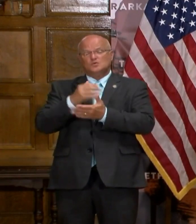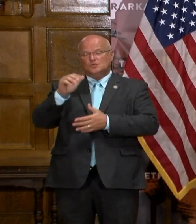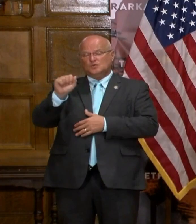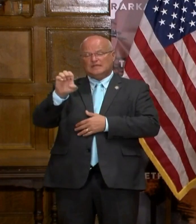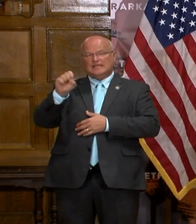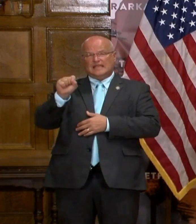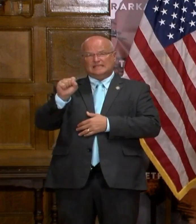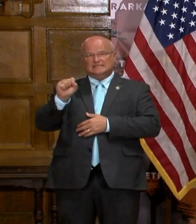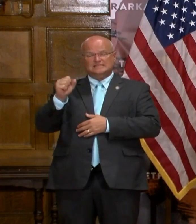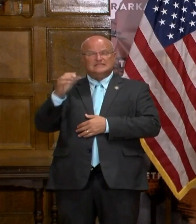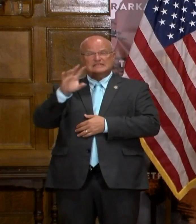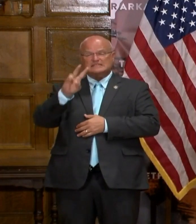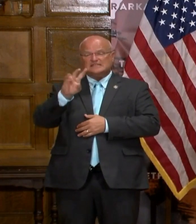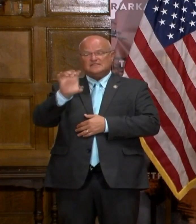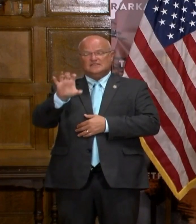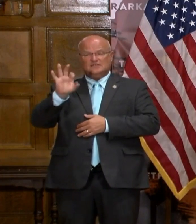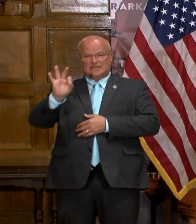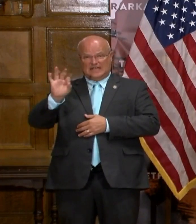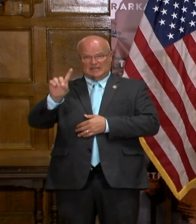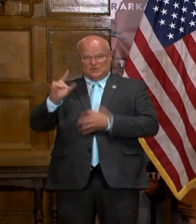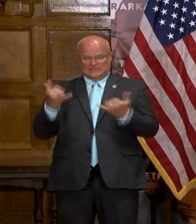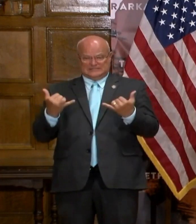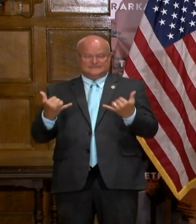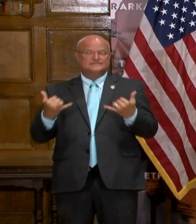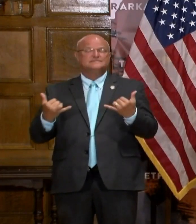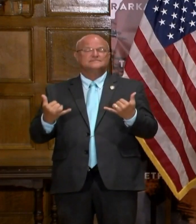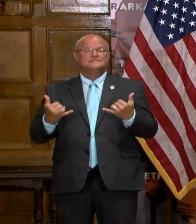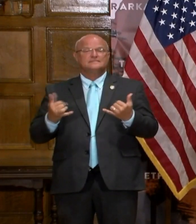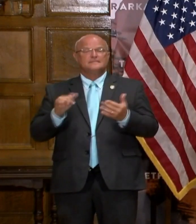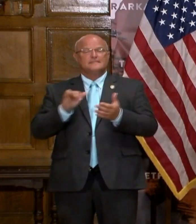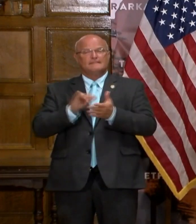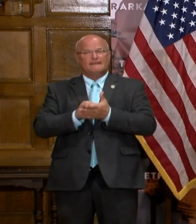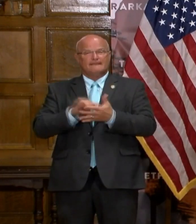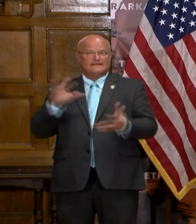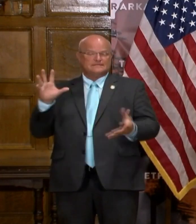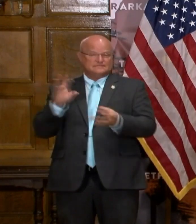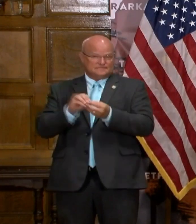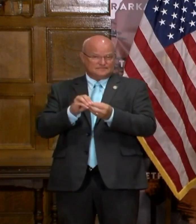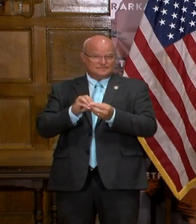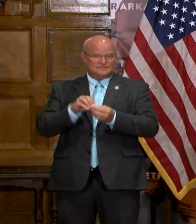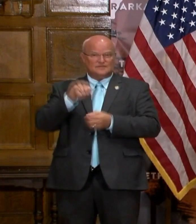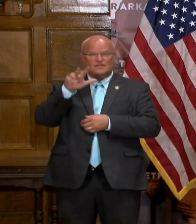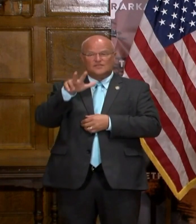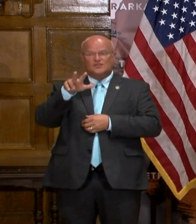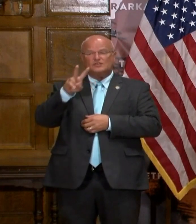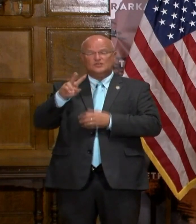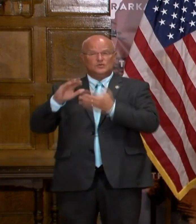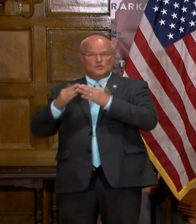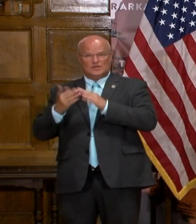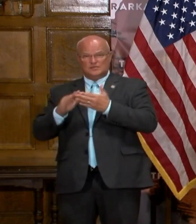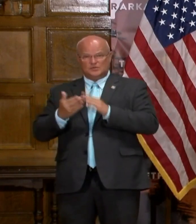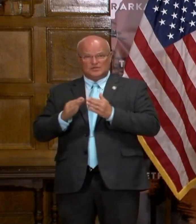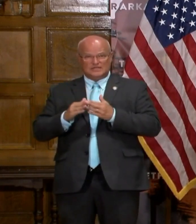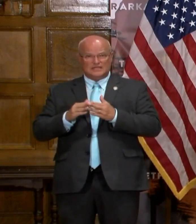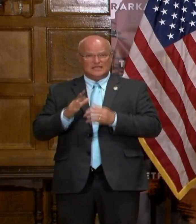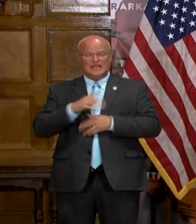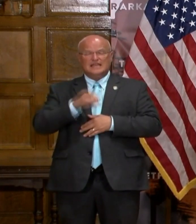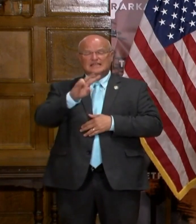mentioned before, were 791. That is comprised of 32 community